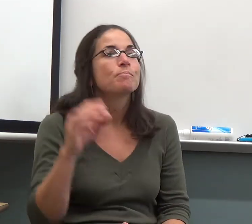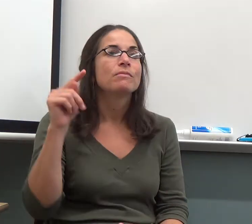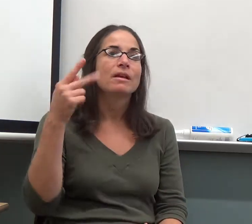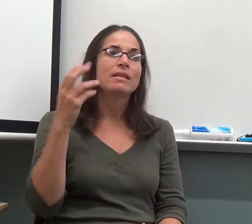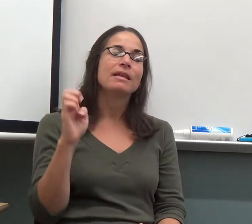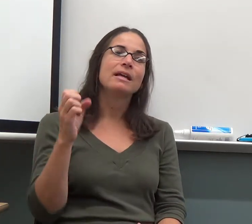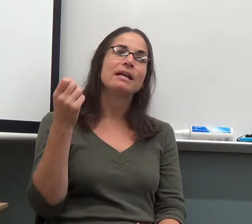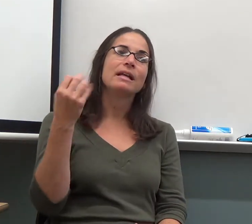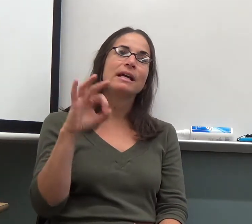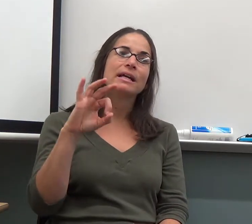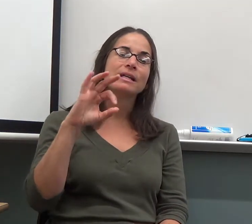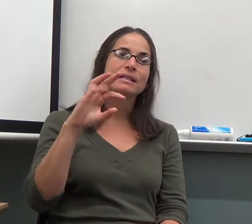1963 Triumph